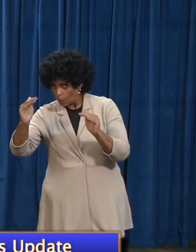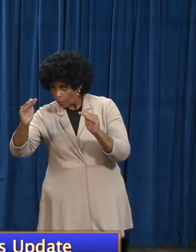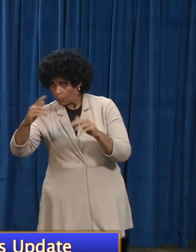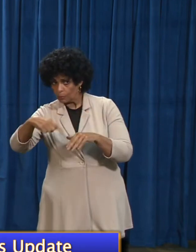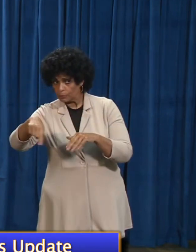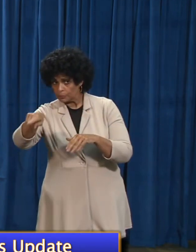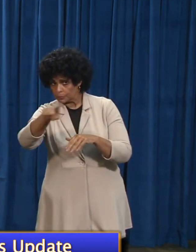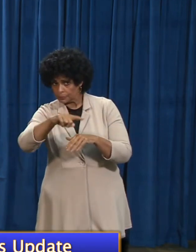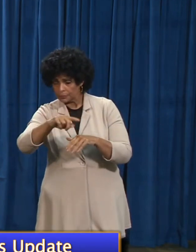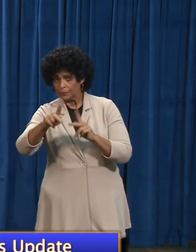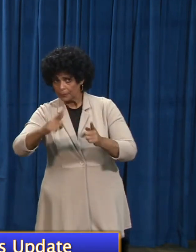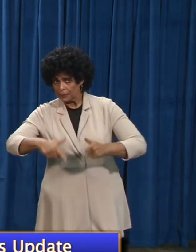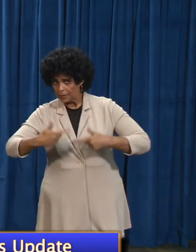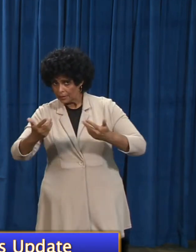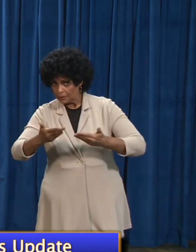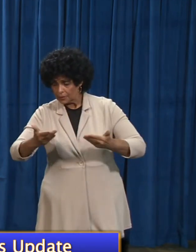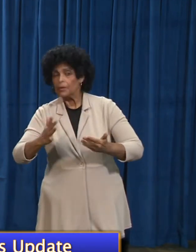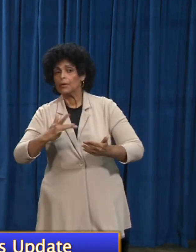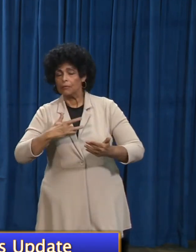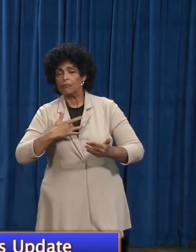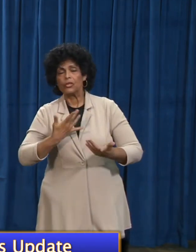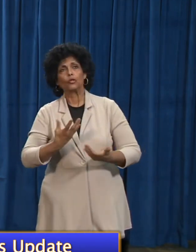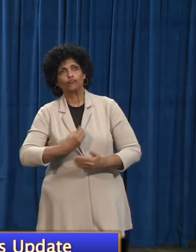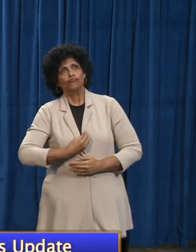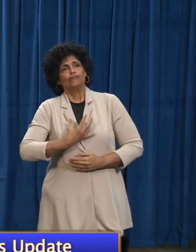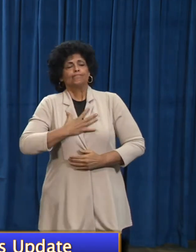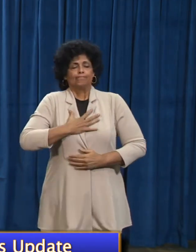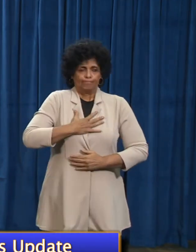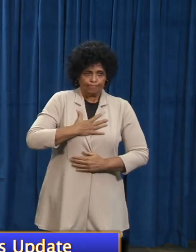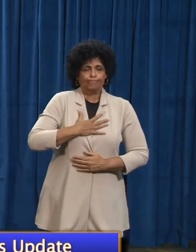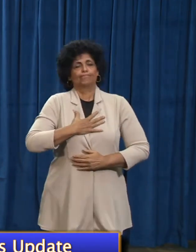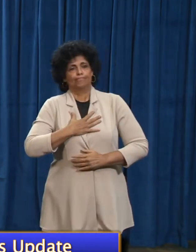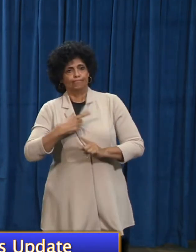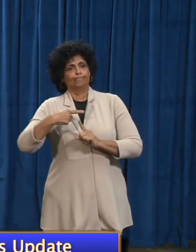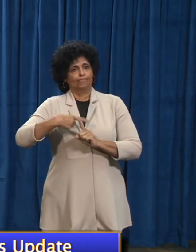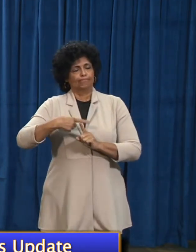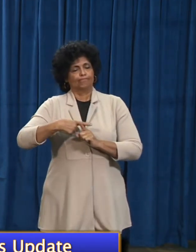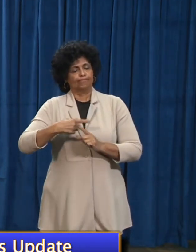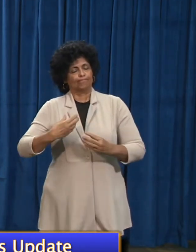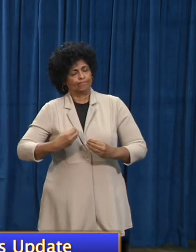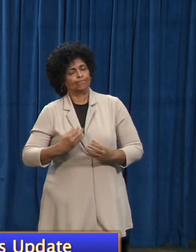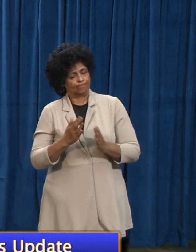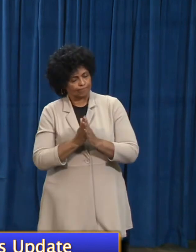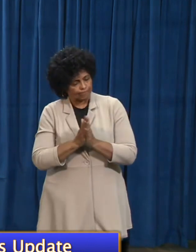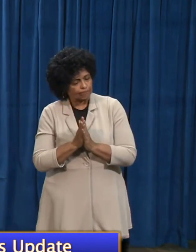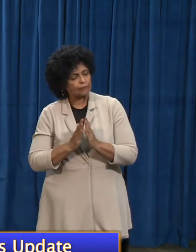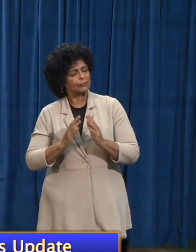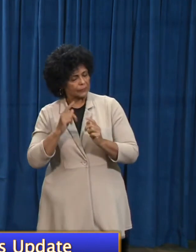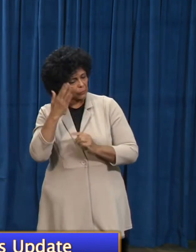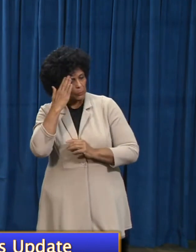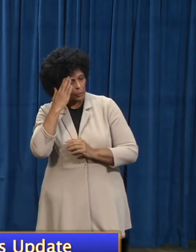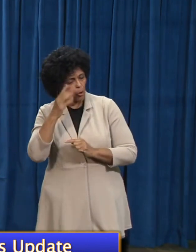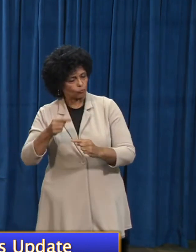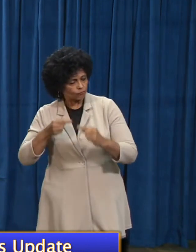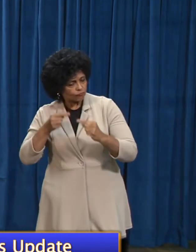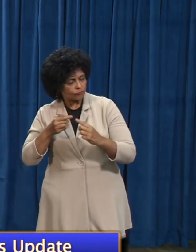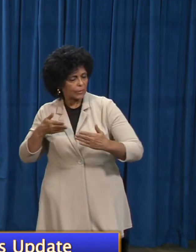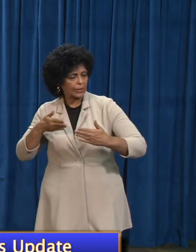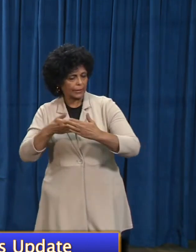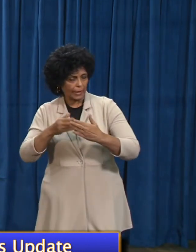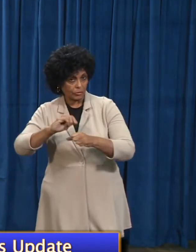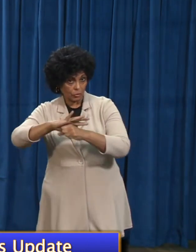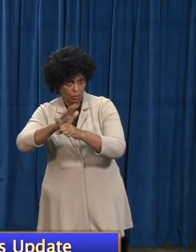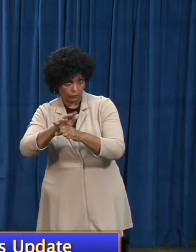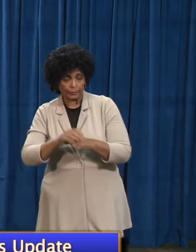leave highly encouraged about where we are in our fight against COVID-19. When we last spoke on December the